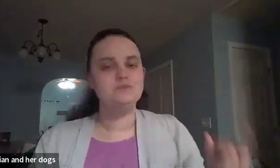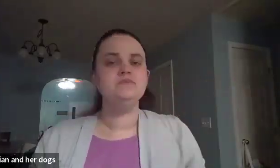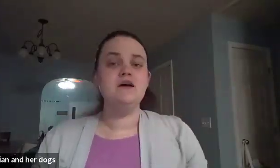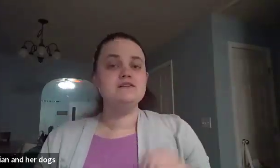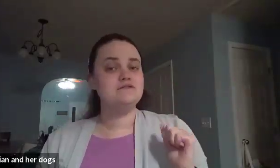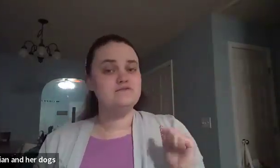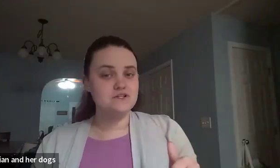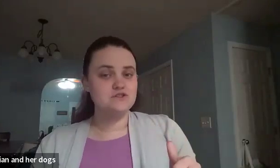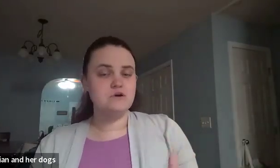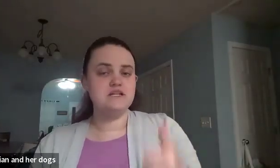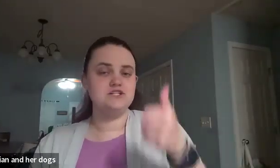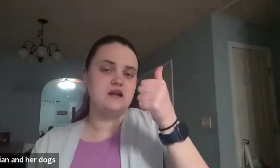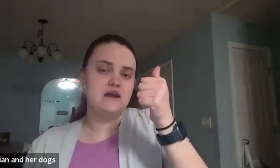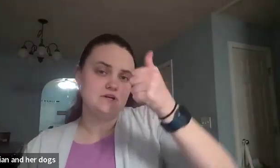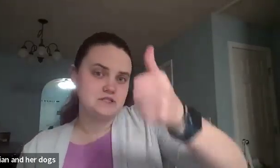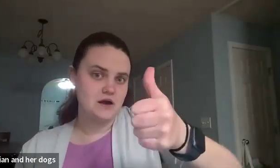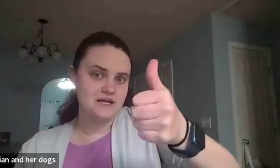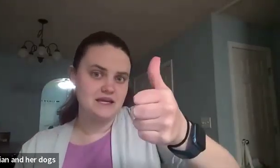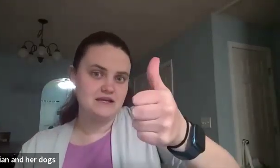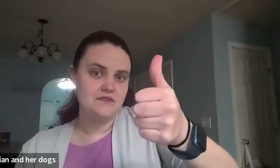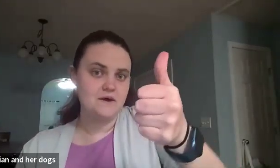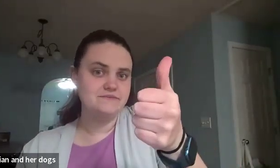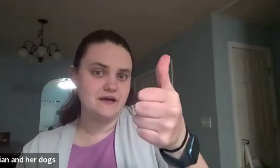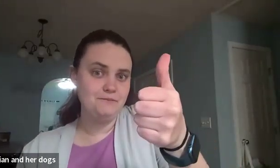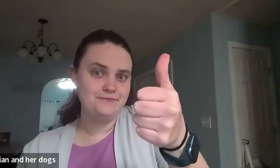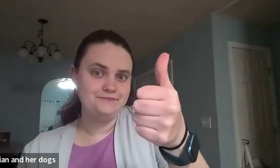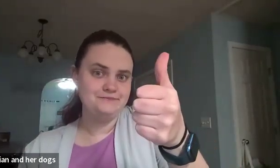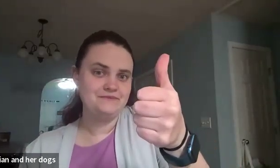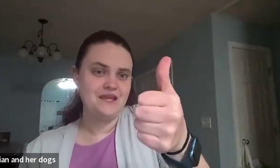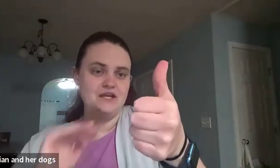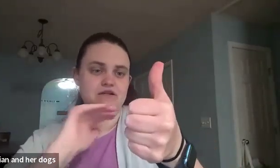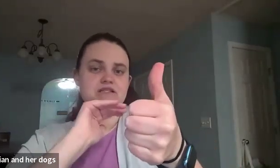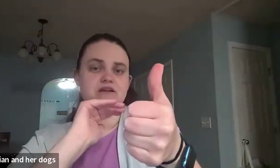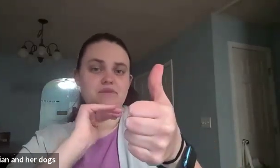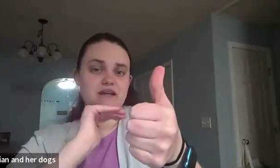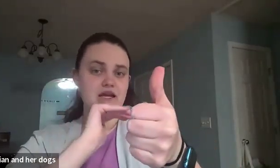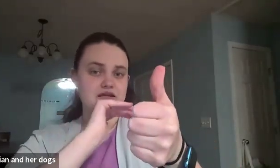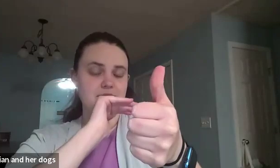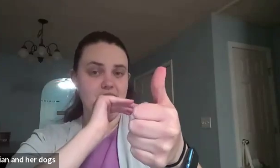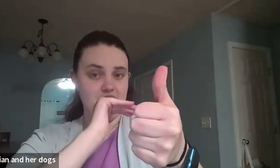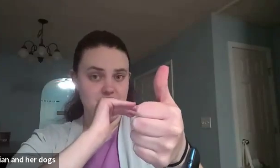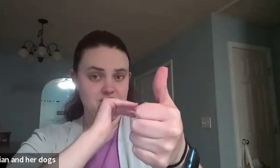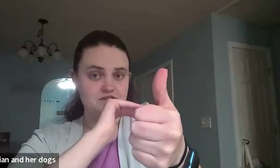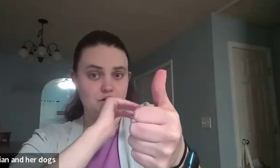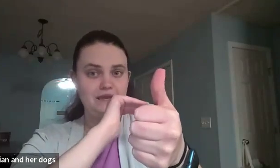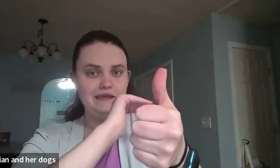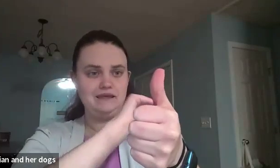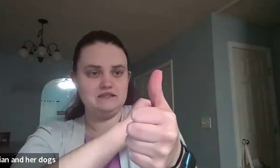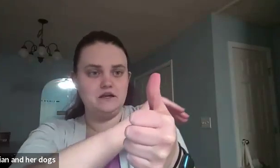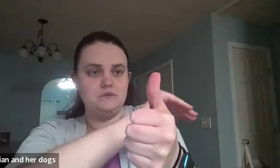turtle. So the first one is you're gonna have your dominant hand and a thumbs up. Your dominant hand, the back of it. So your pinky is gonna